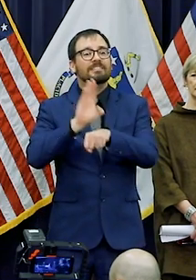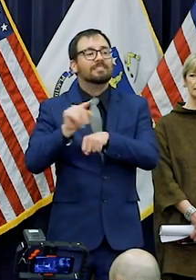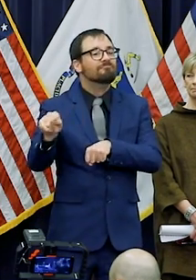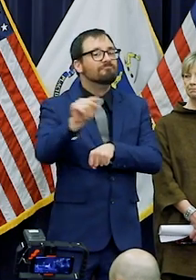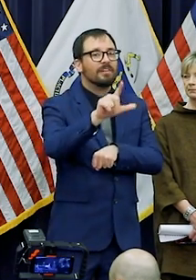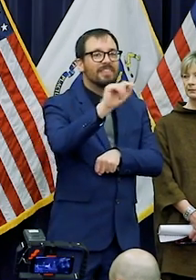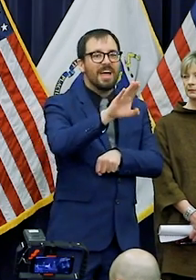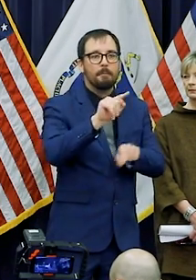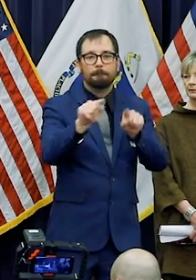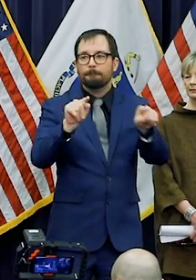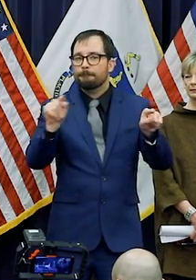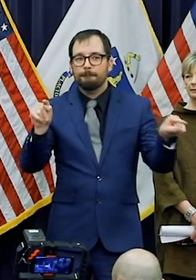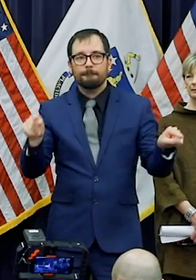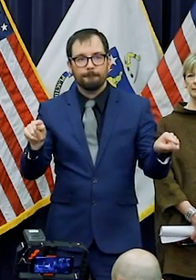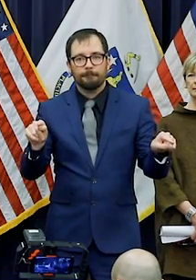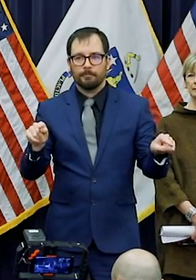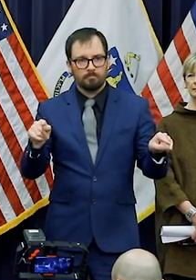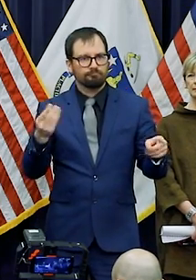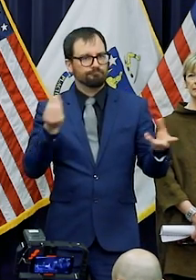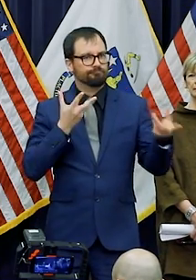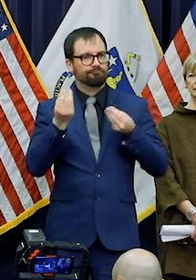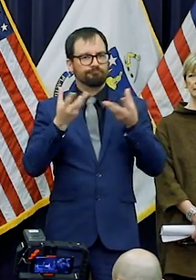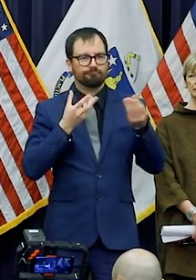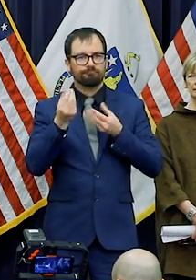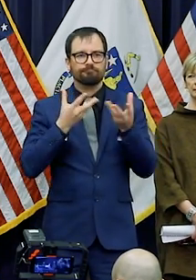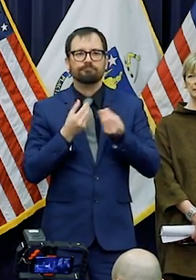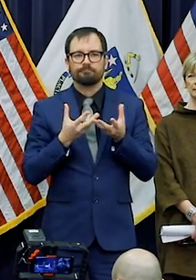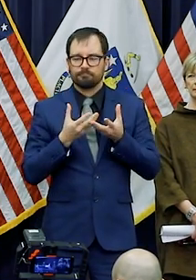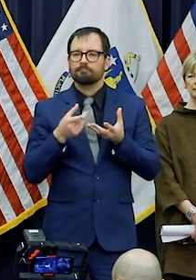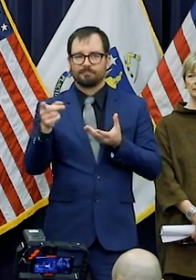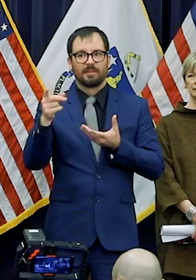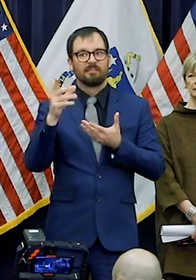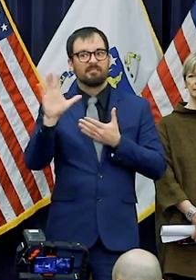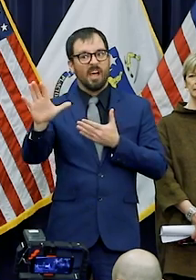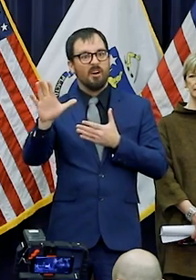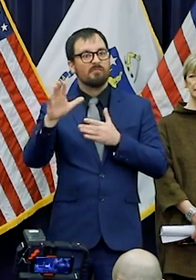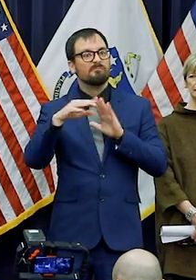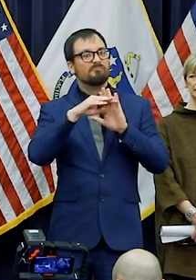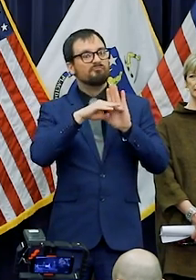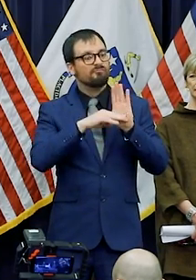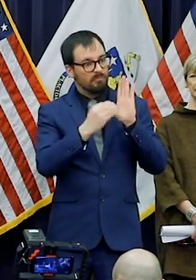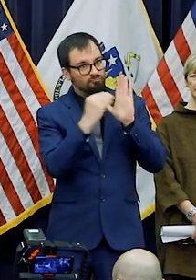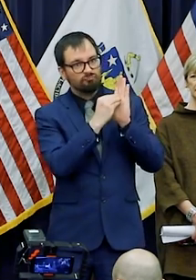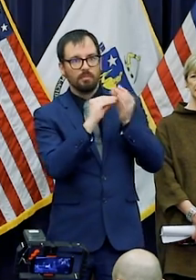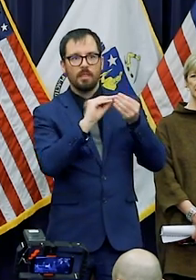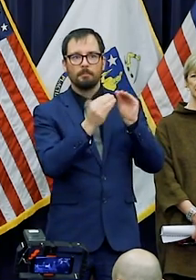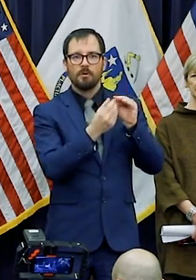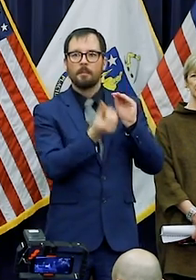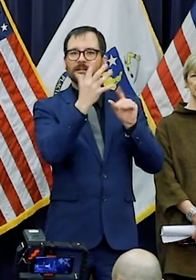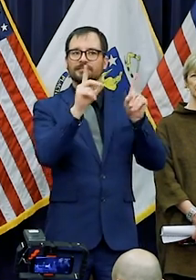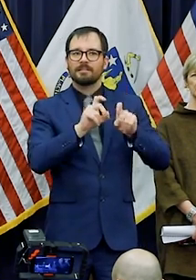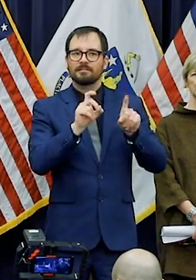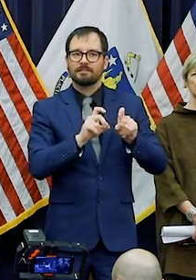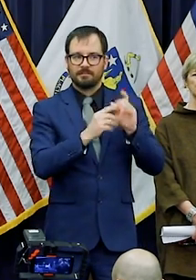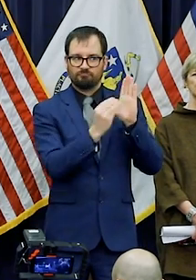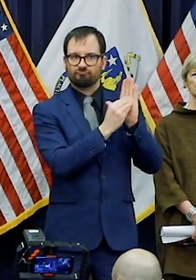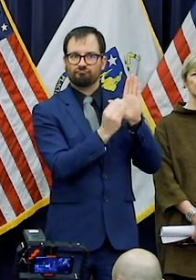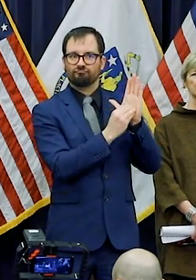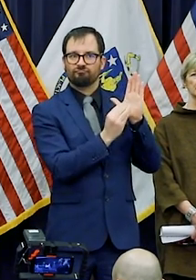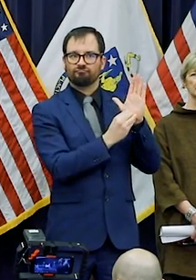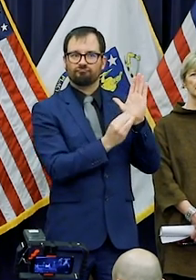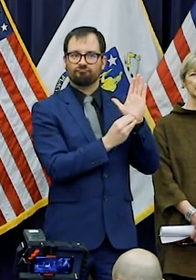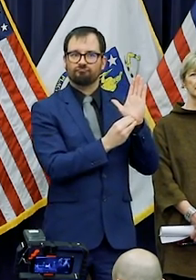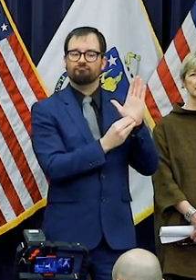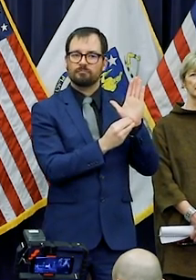And we will post updated commercial lab numbers later today. Our goal every day is to report out our latest case numbers